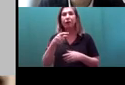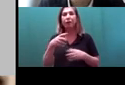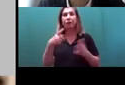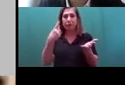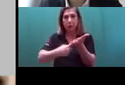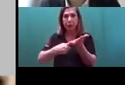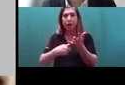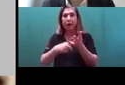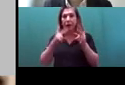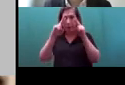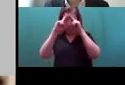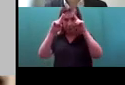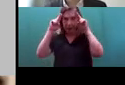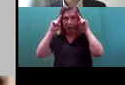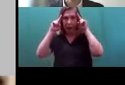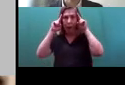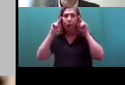cities that are interested in